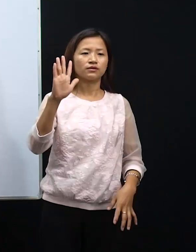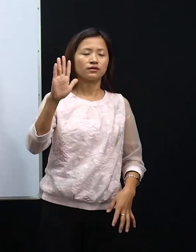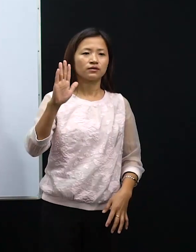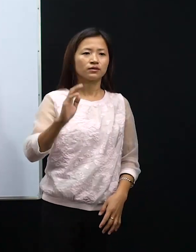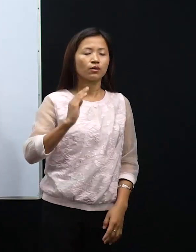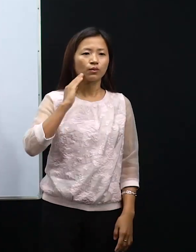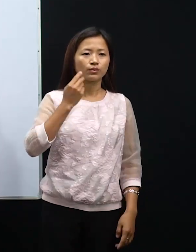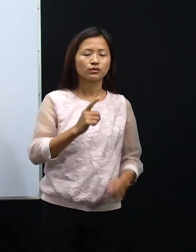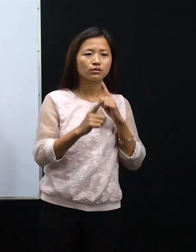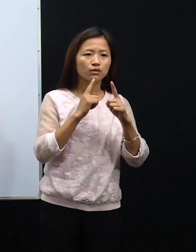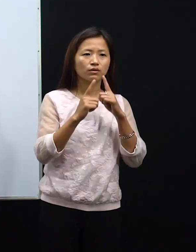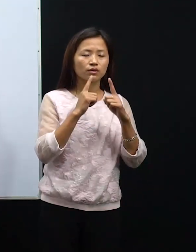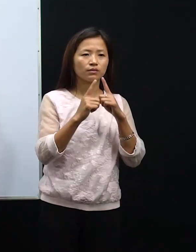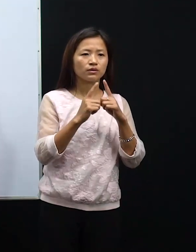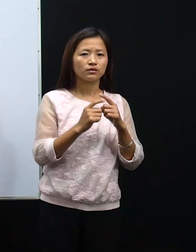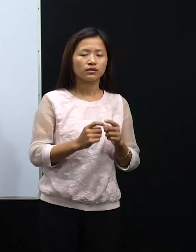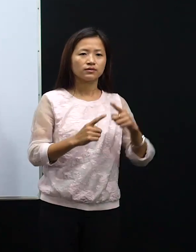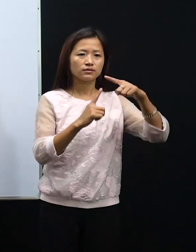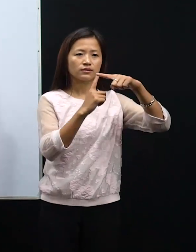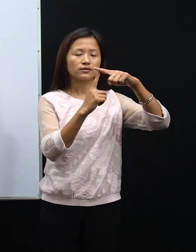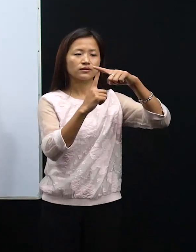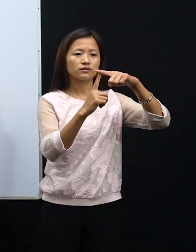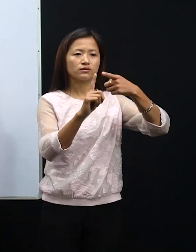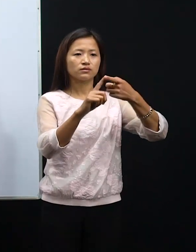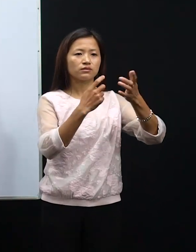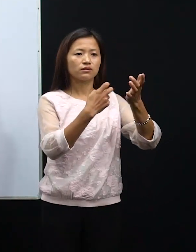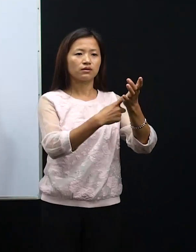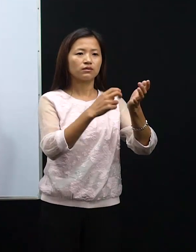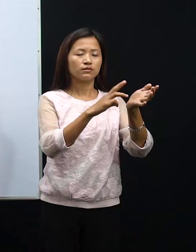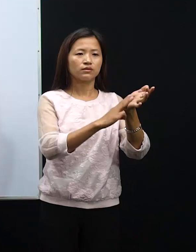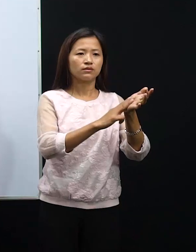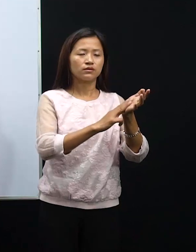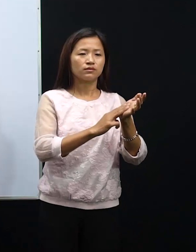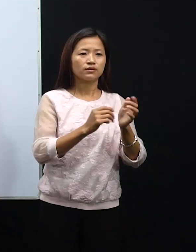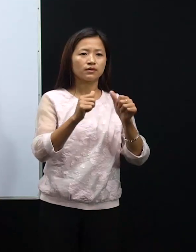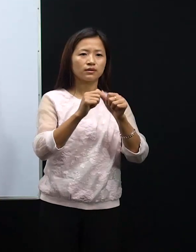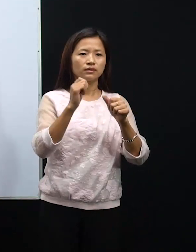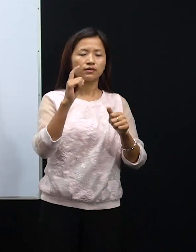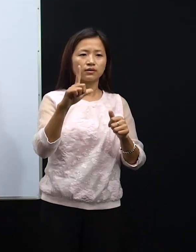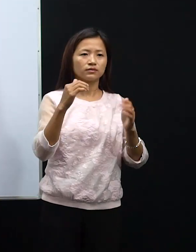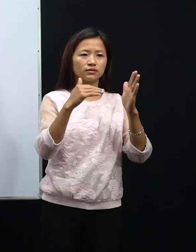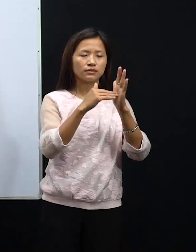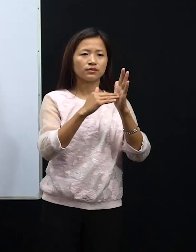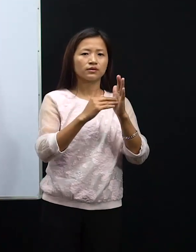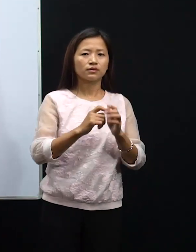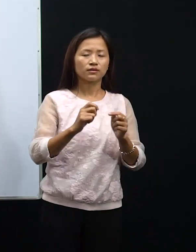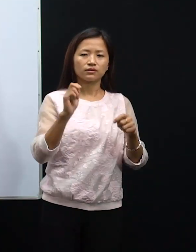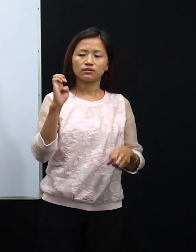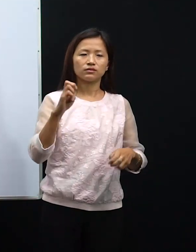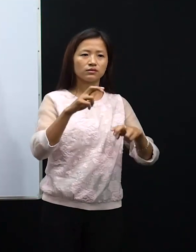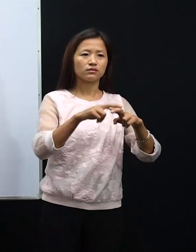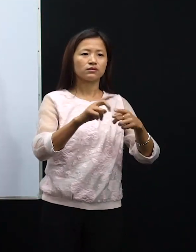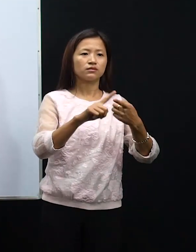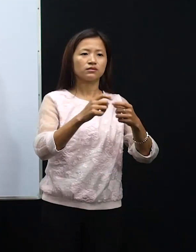Now when we talk about term in algebraic expressions, if you look at the example given here,